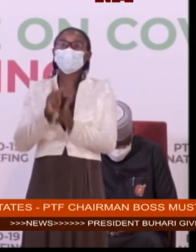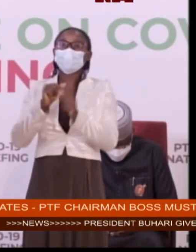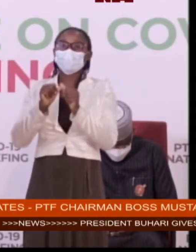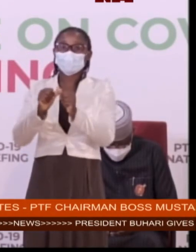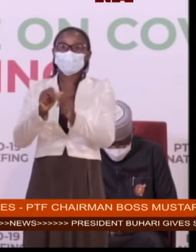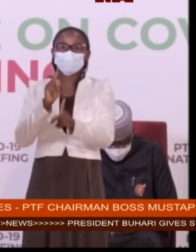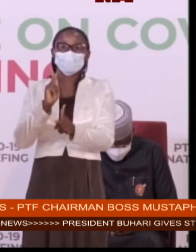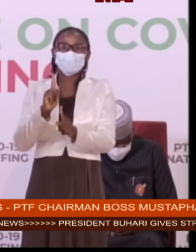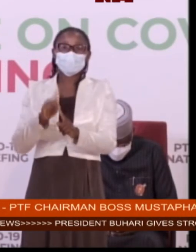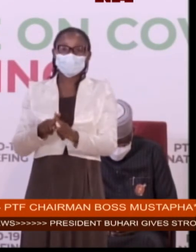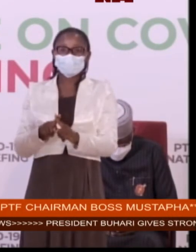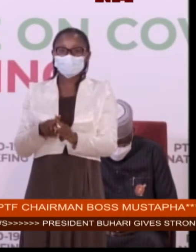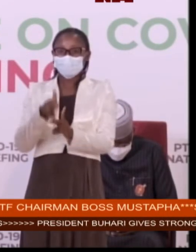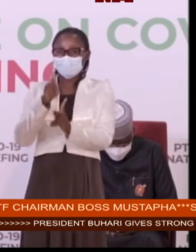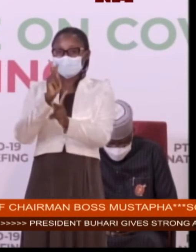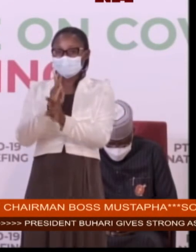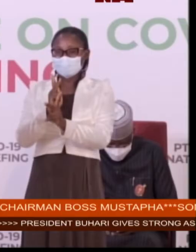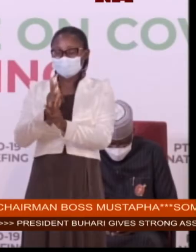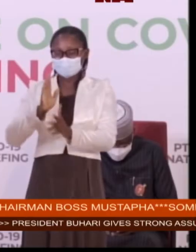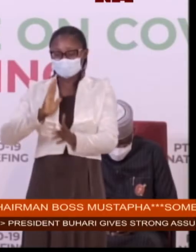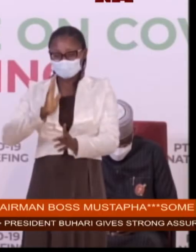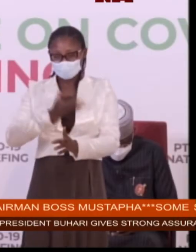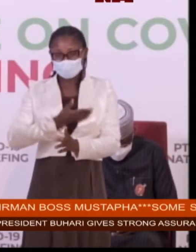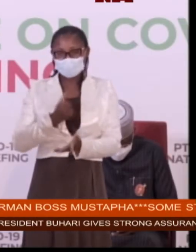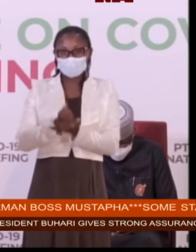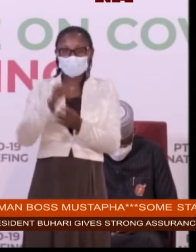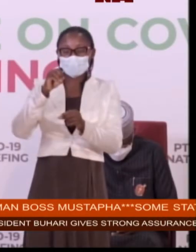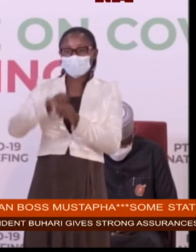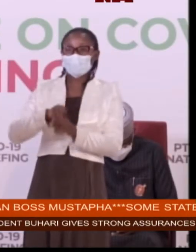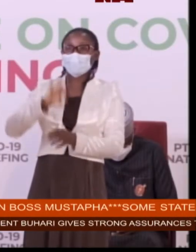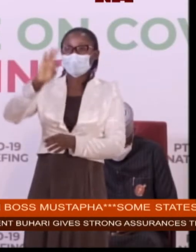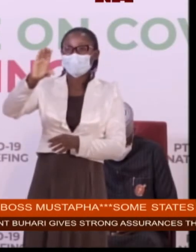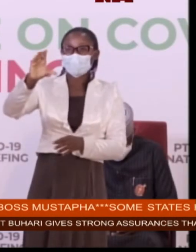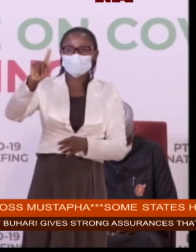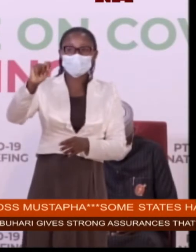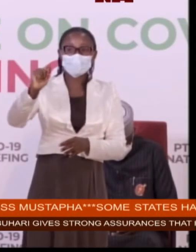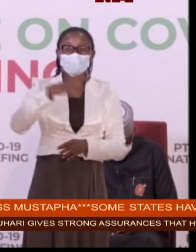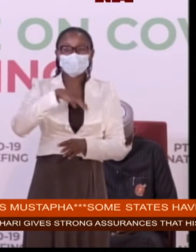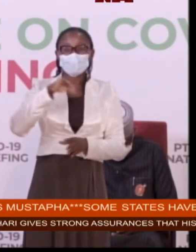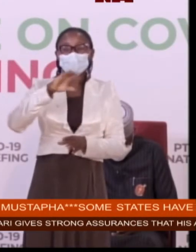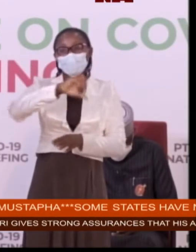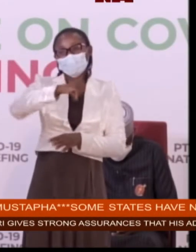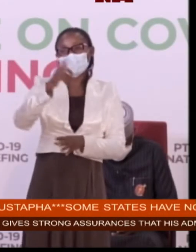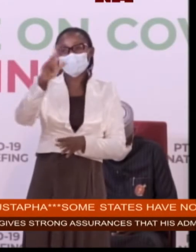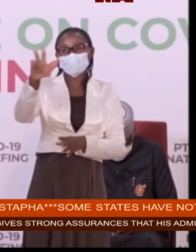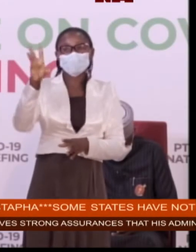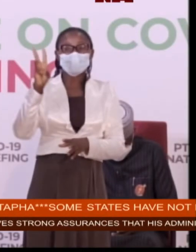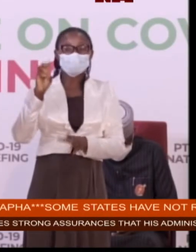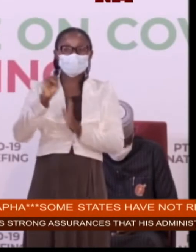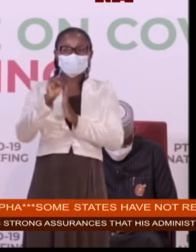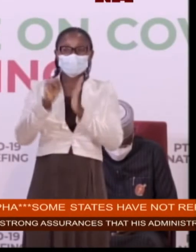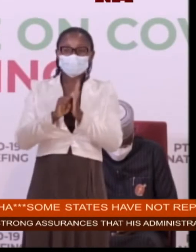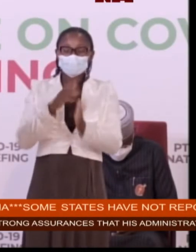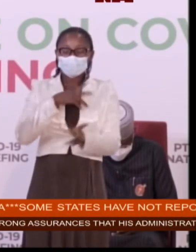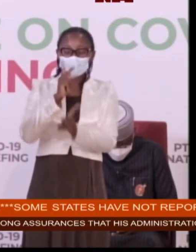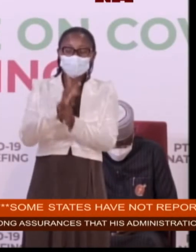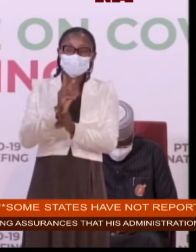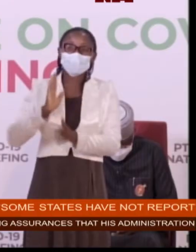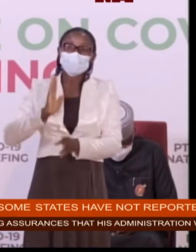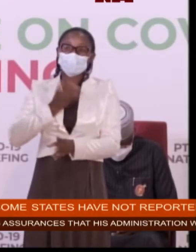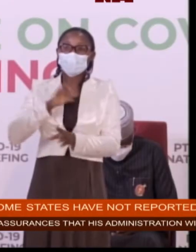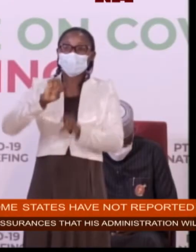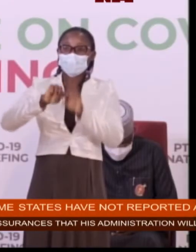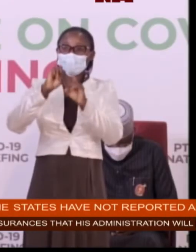surveillance desks across the country in the 36 states and FCT, and also maintaining our environmental